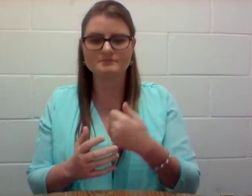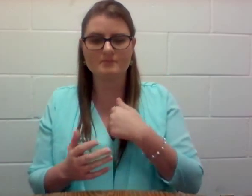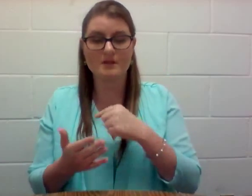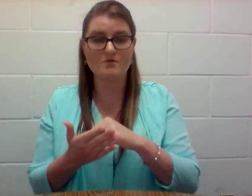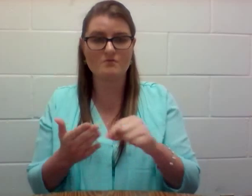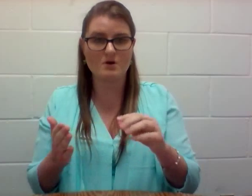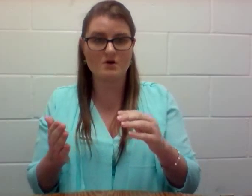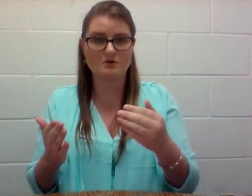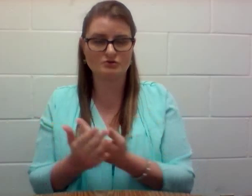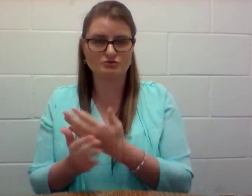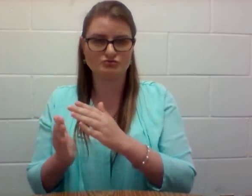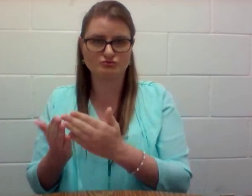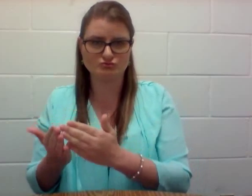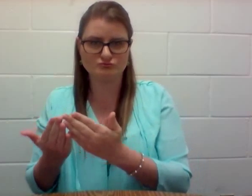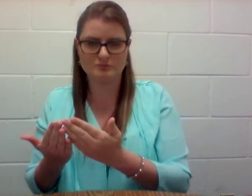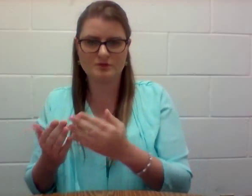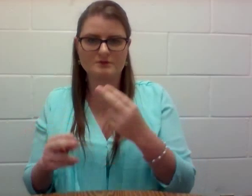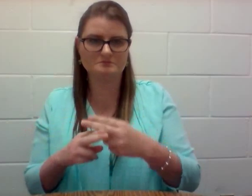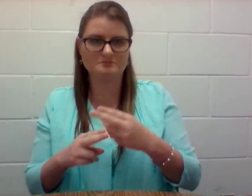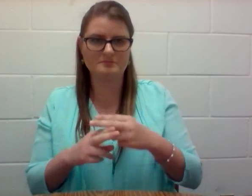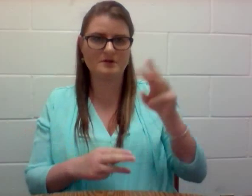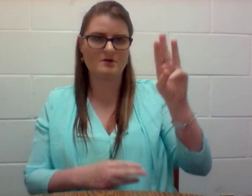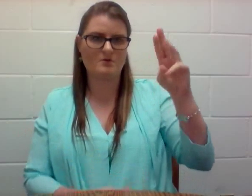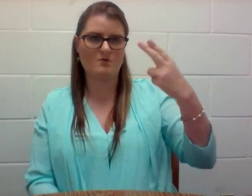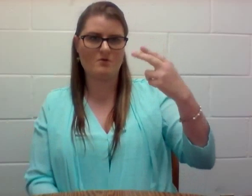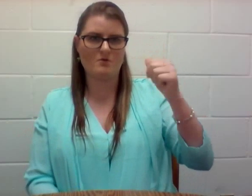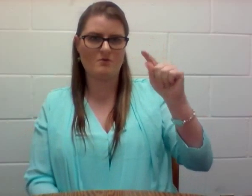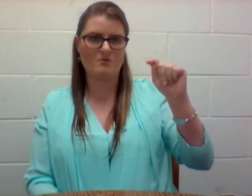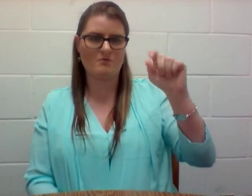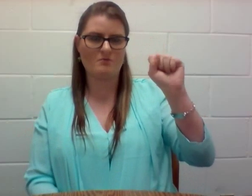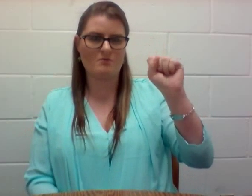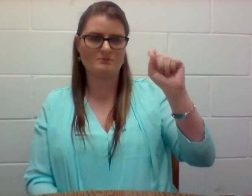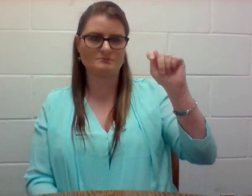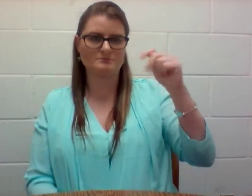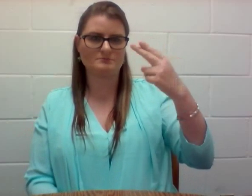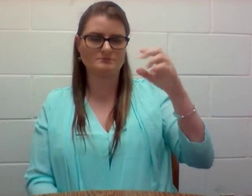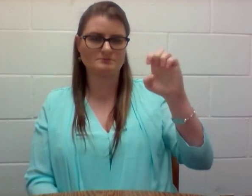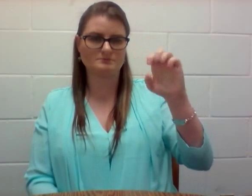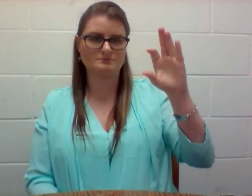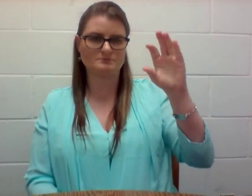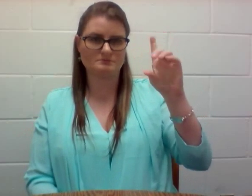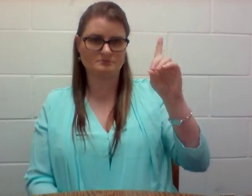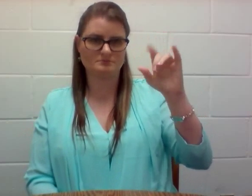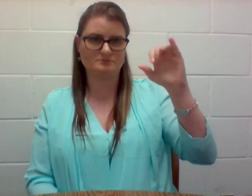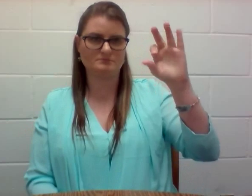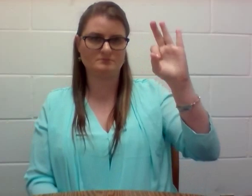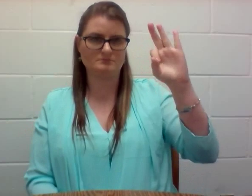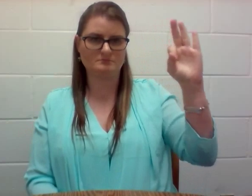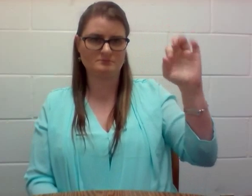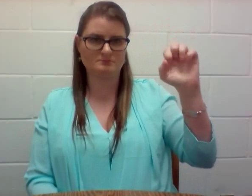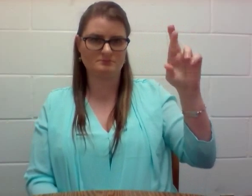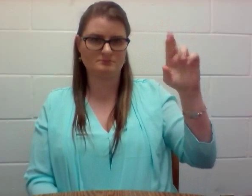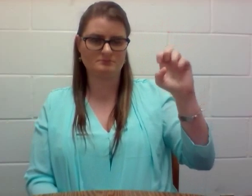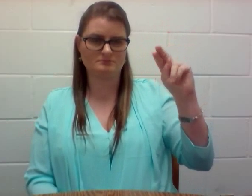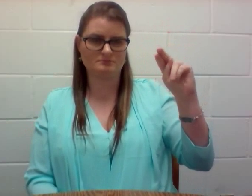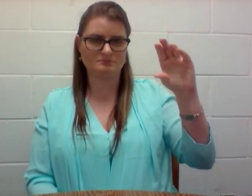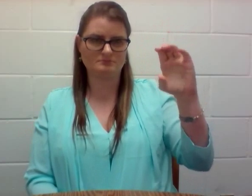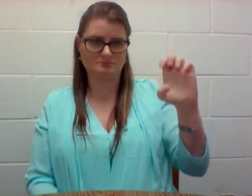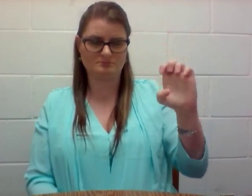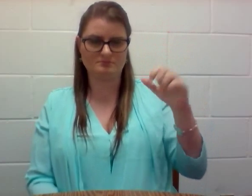really foundational for me, and they help me answer a lot of questions. Let me give you the definitions and then try to show how they apply to this. At